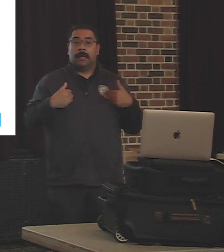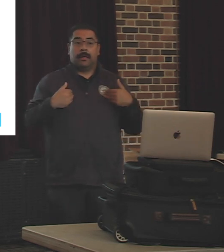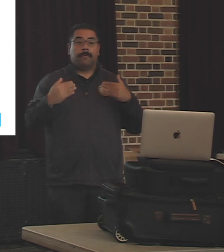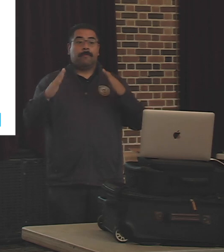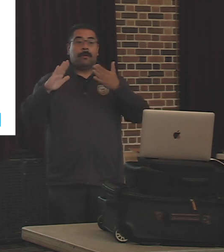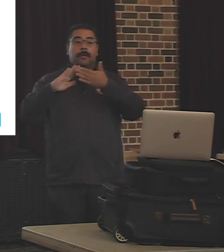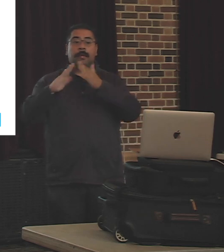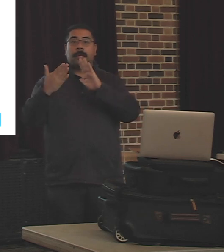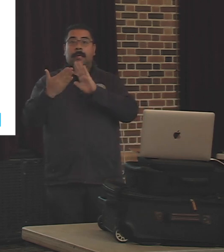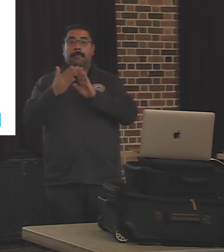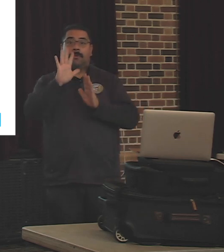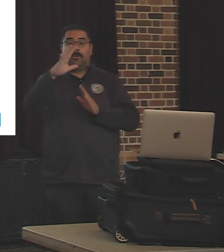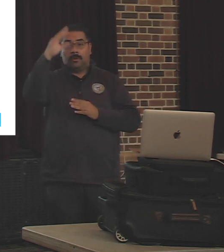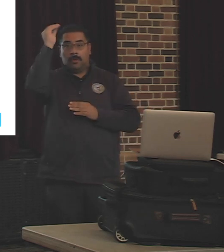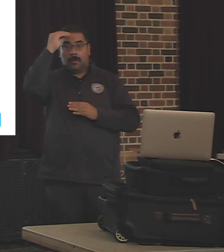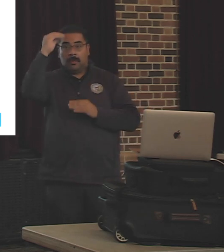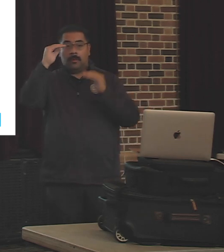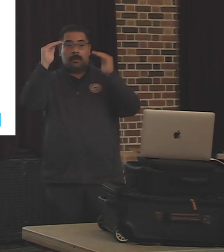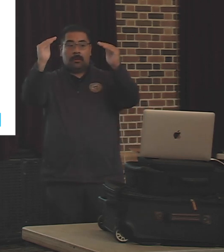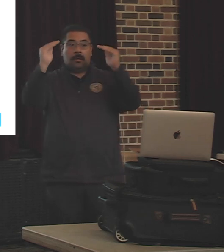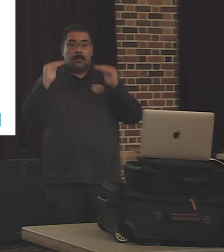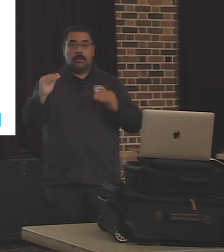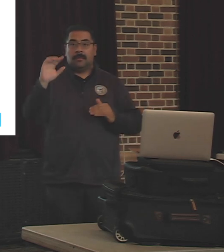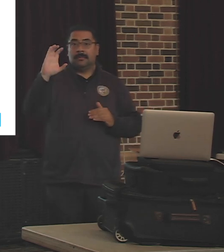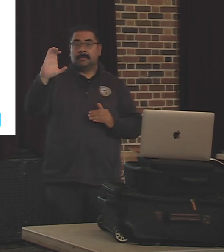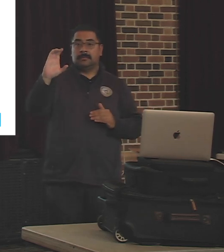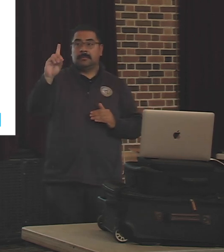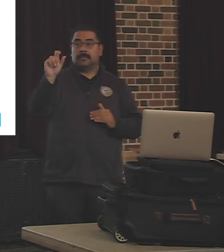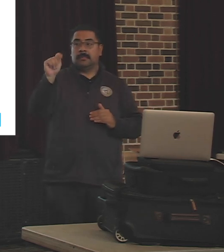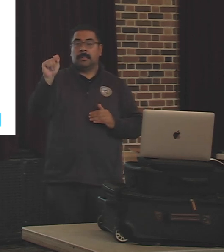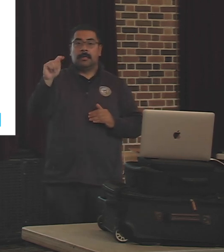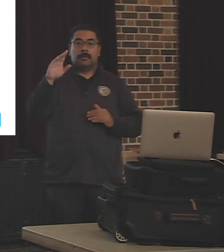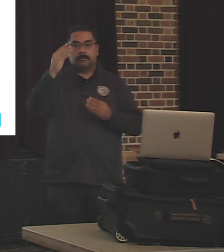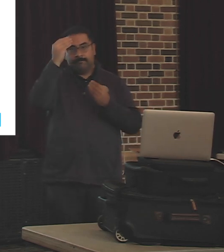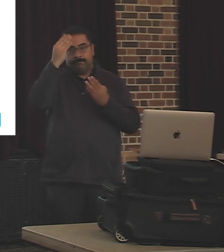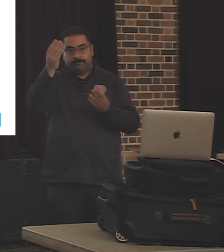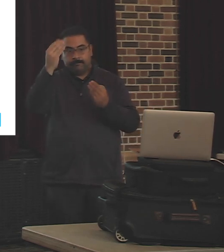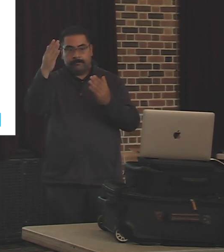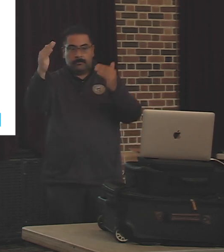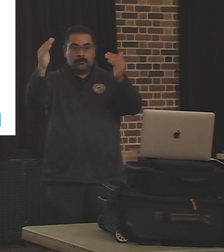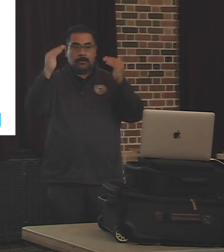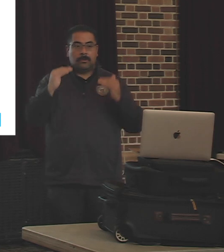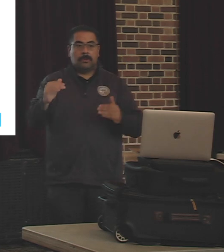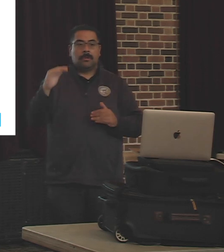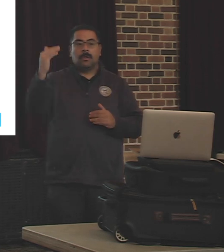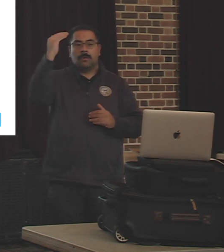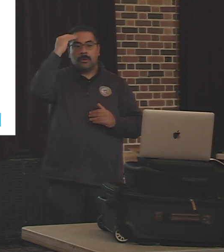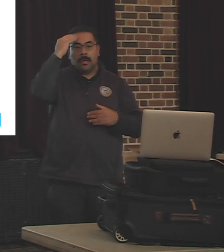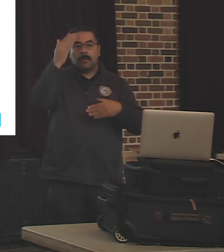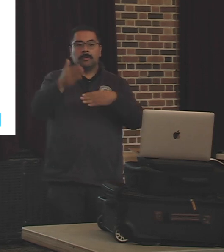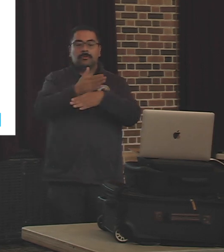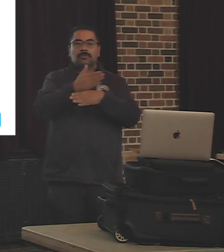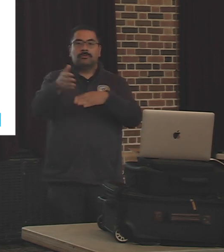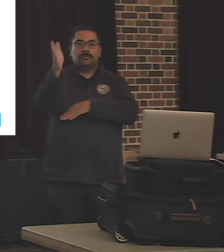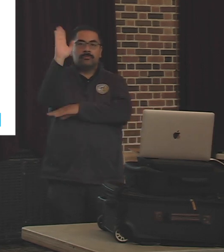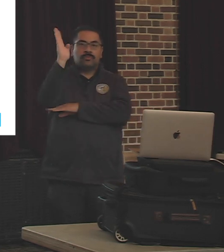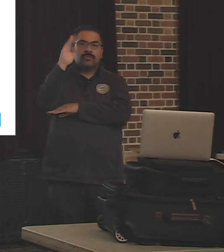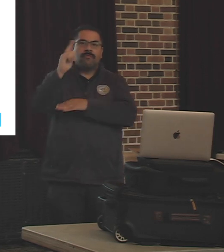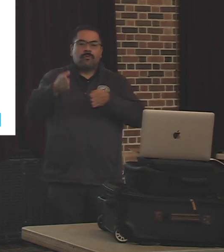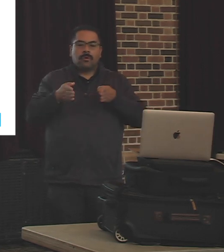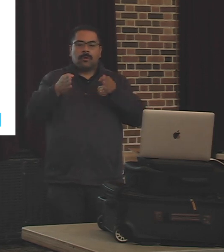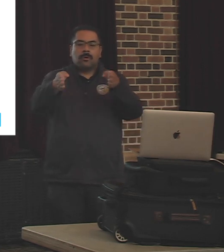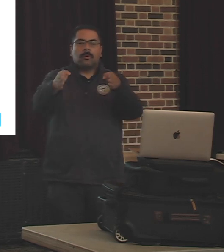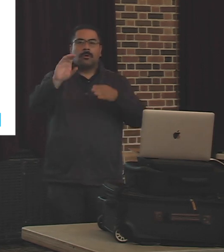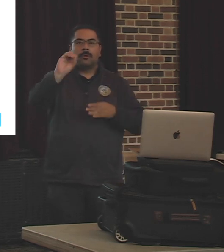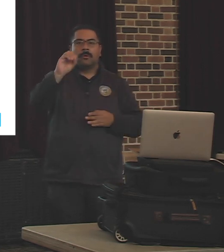community voices, CDOT updates, knowledge sharing presentation for the Ogden Avenue Streetscape,